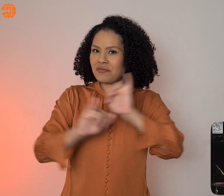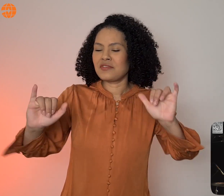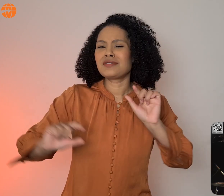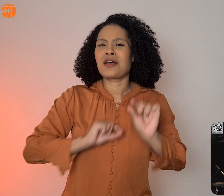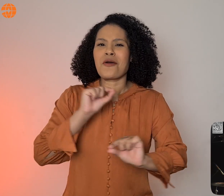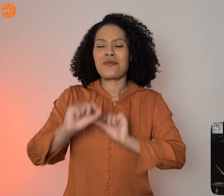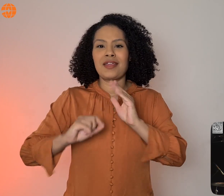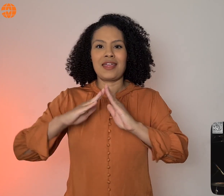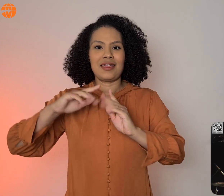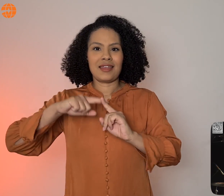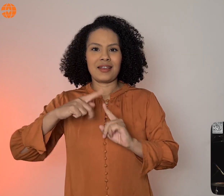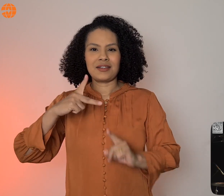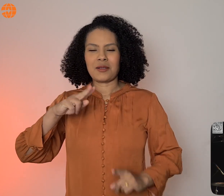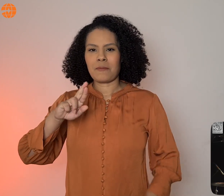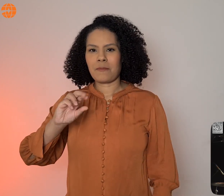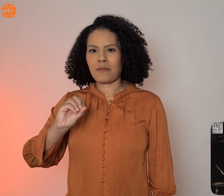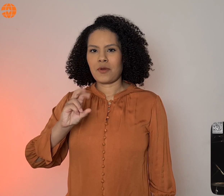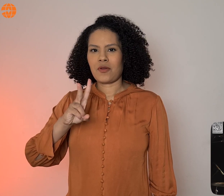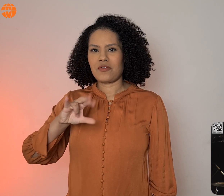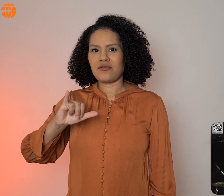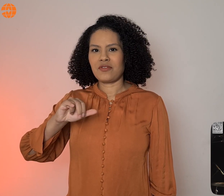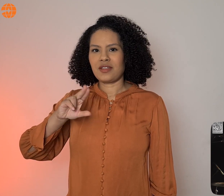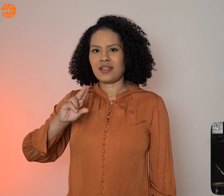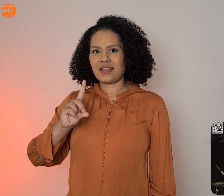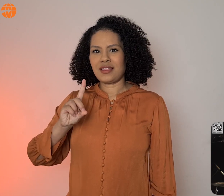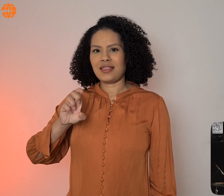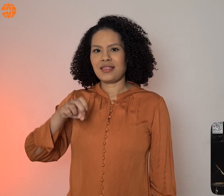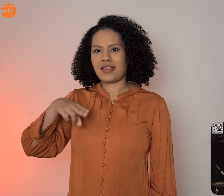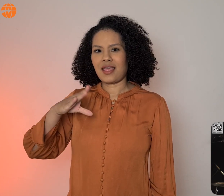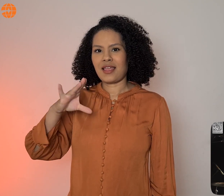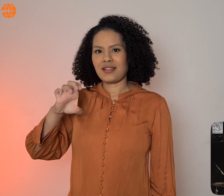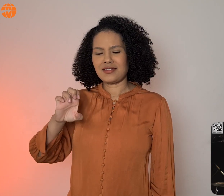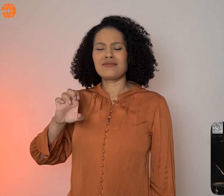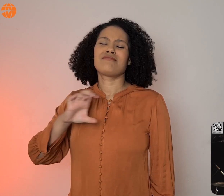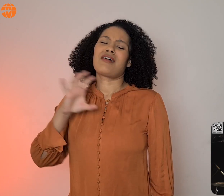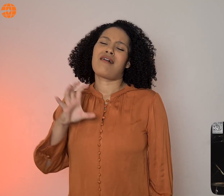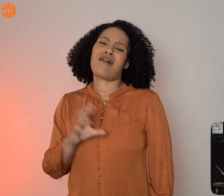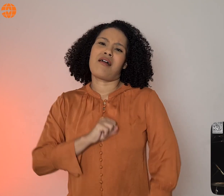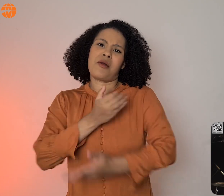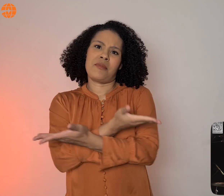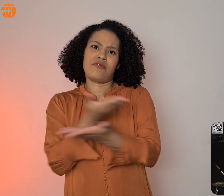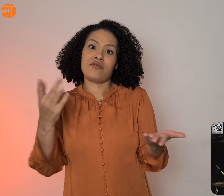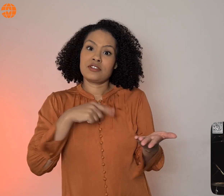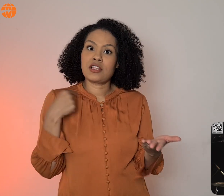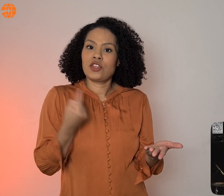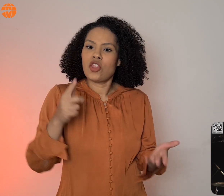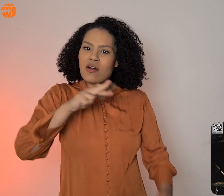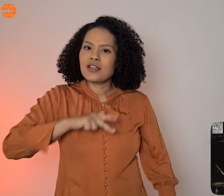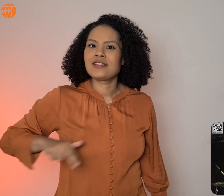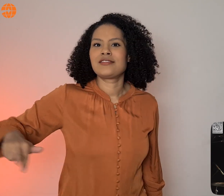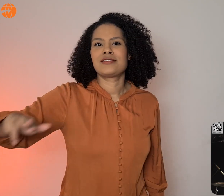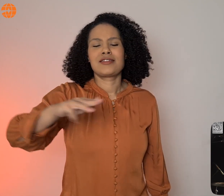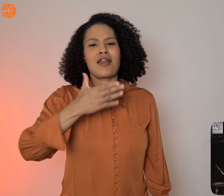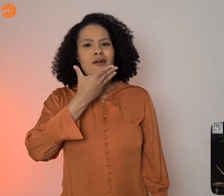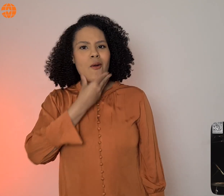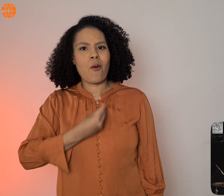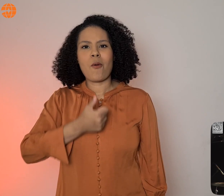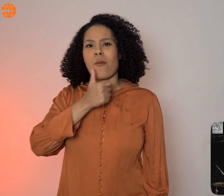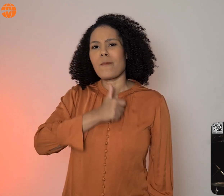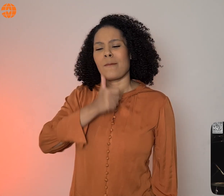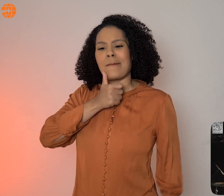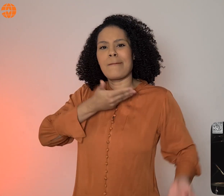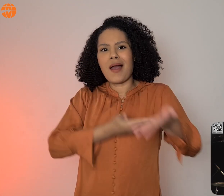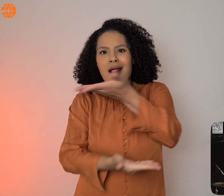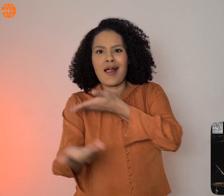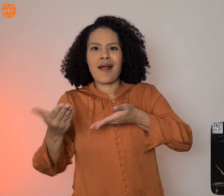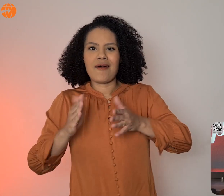you. E a propósito, a igreja Providence, ela ama vocês, ela suporta vocês. And we are your brothers and sisters in Christ. E nós somos irmãos